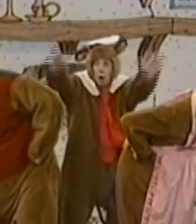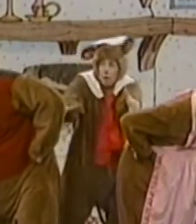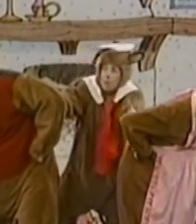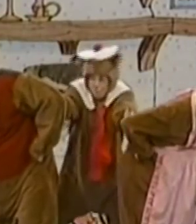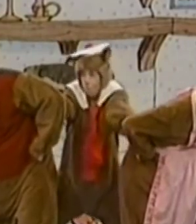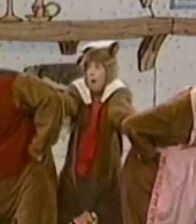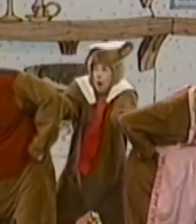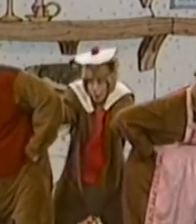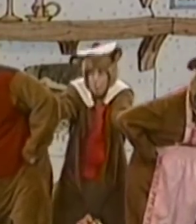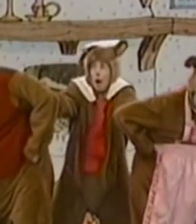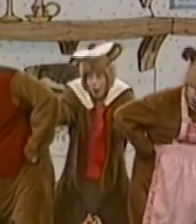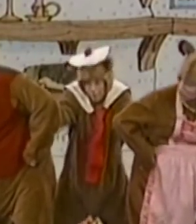Then Baby Bear cried,